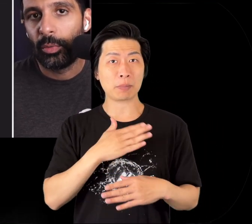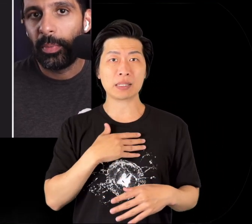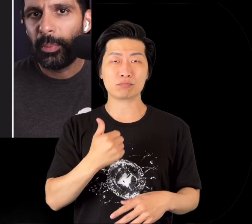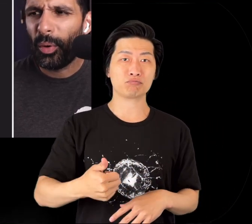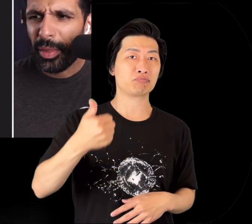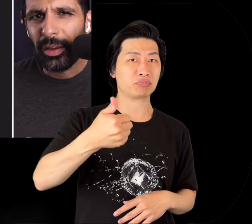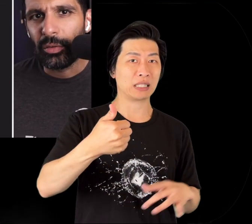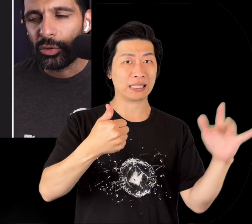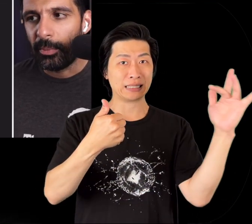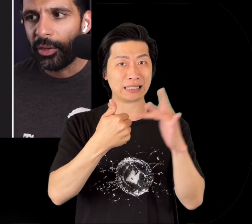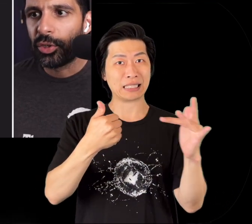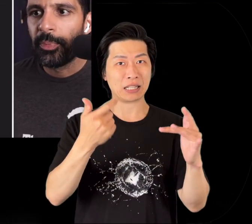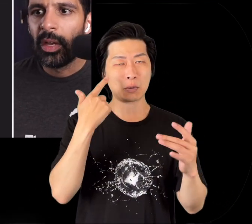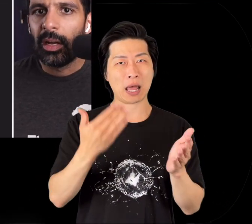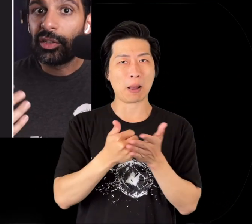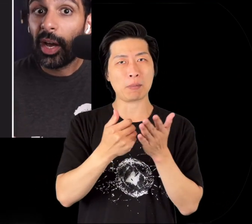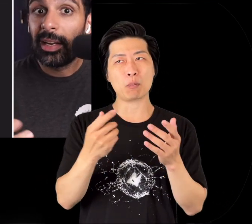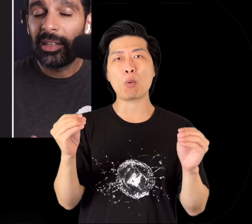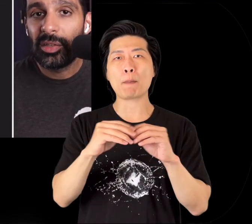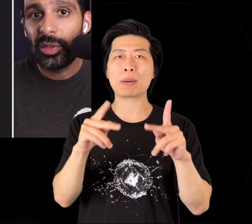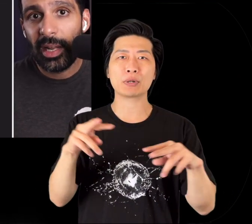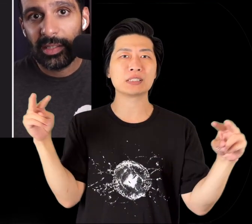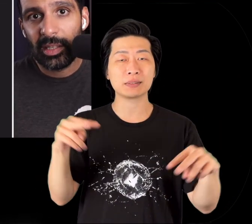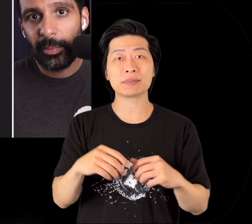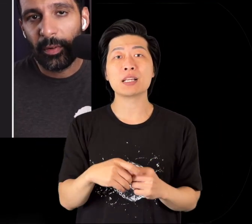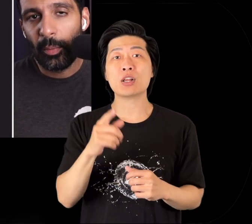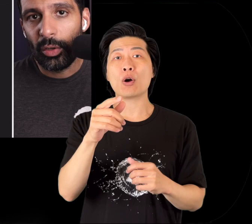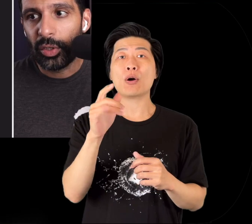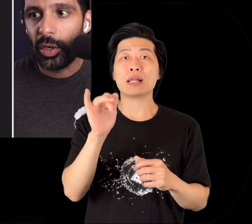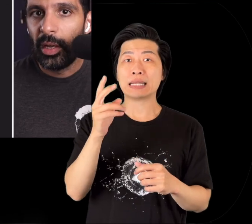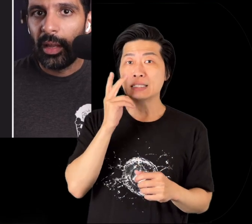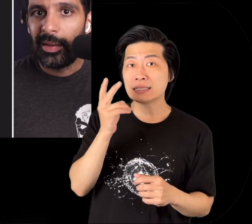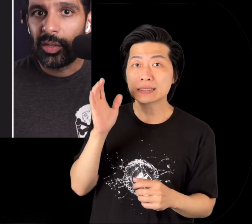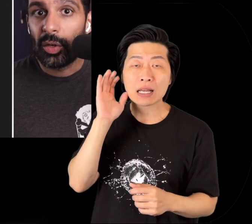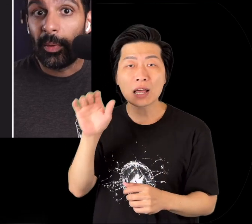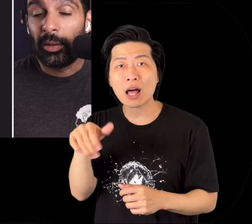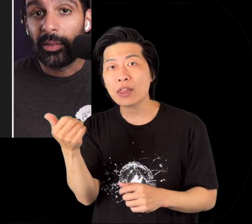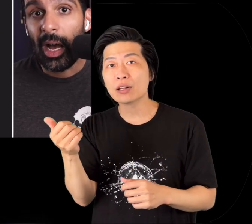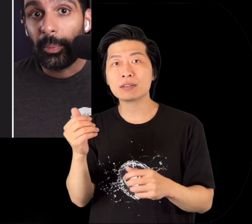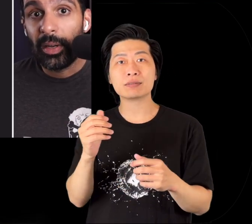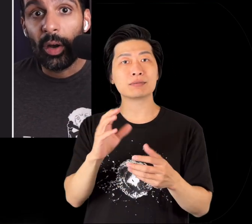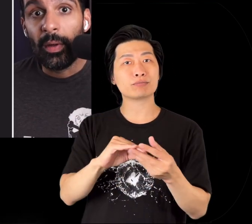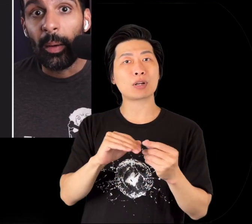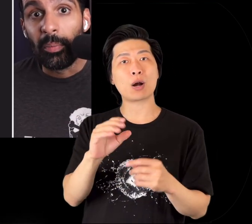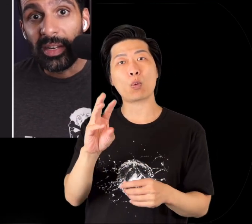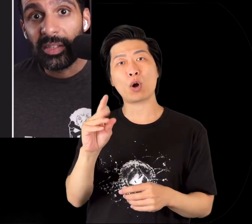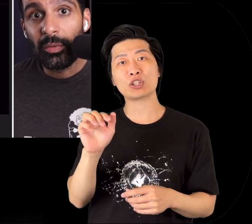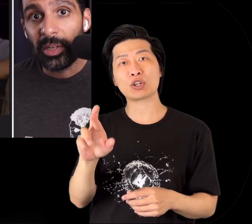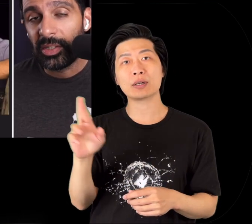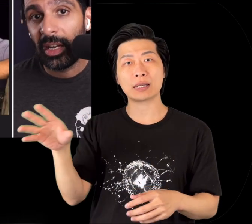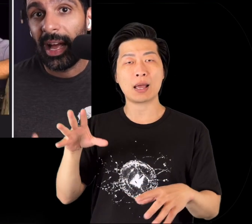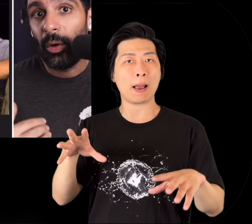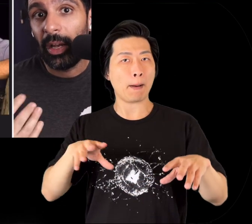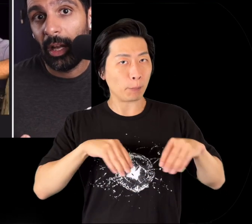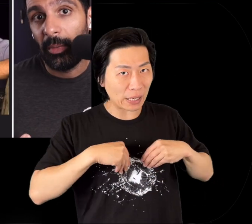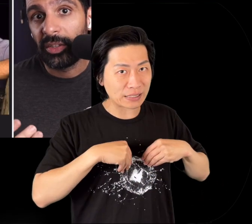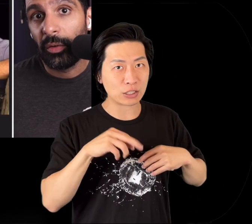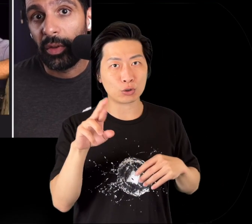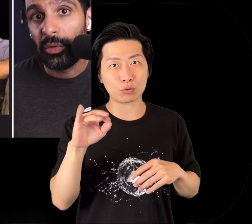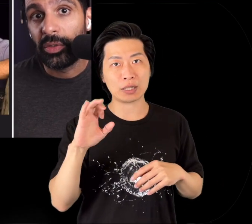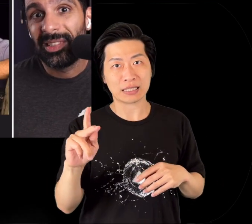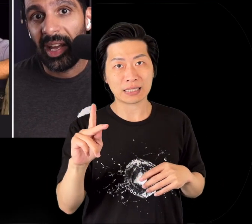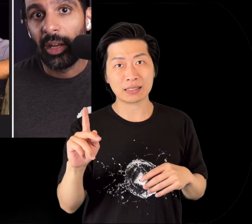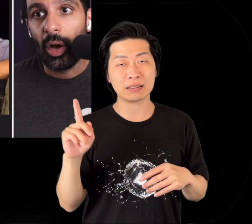show this to more people. Thank you so much. Let's go ahead and listen to the next clip from Walter. This is around the topic of embracing risk and how Elon